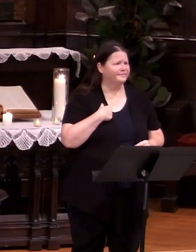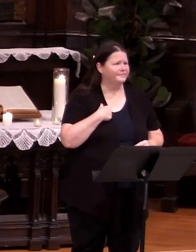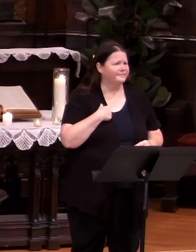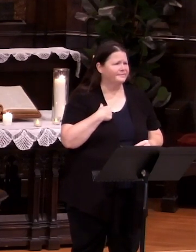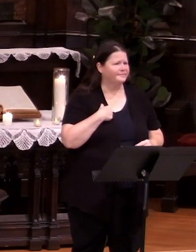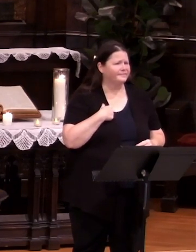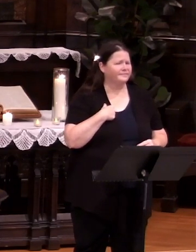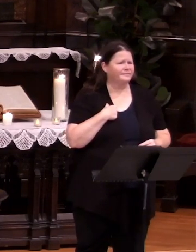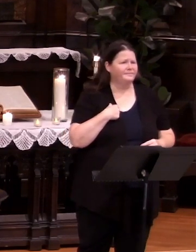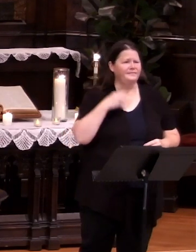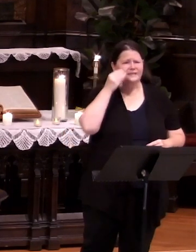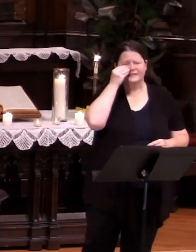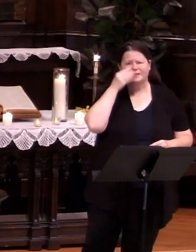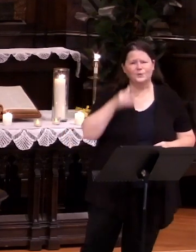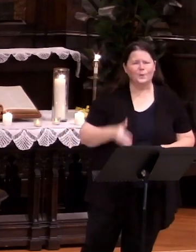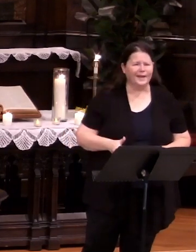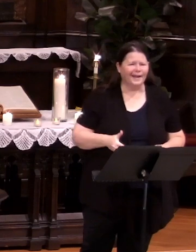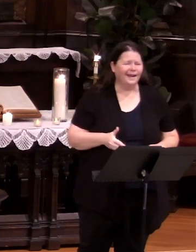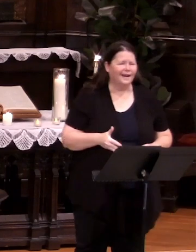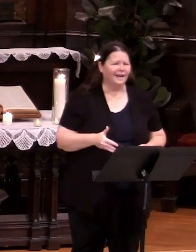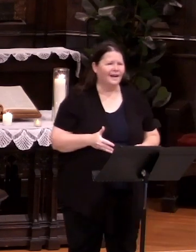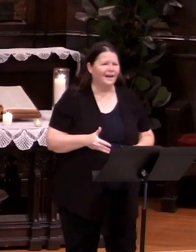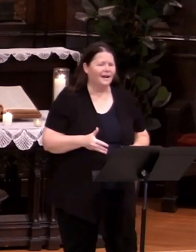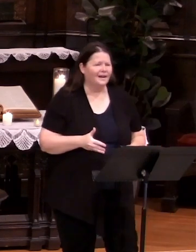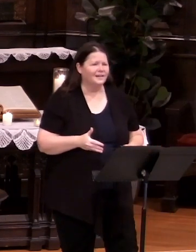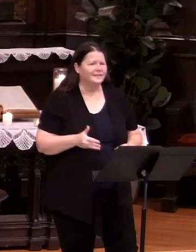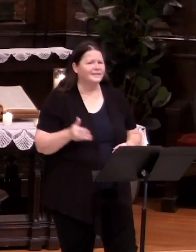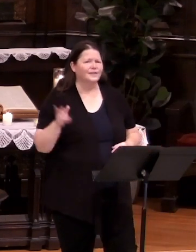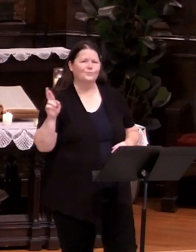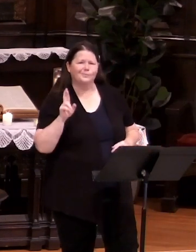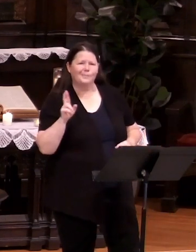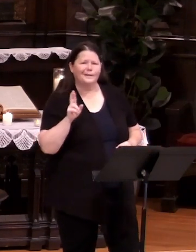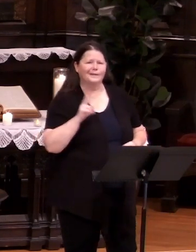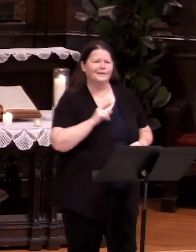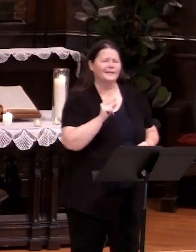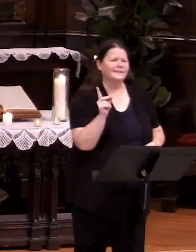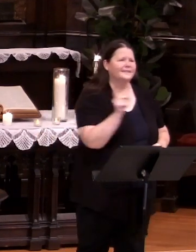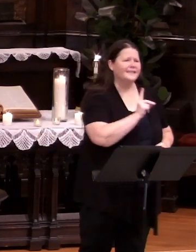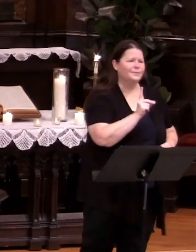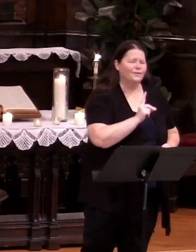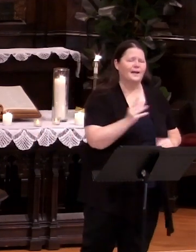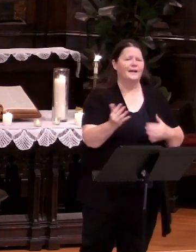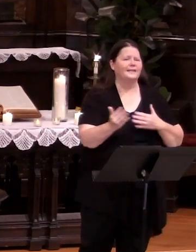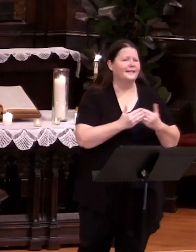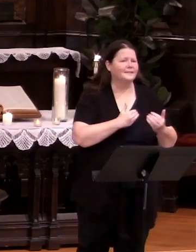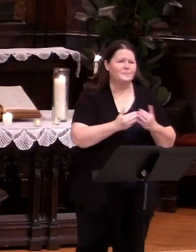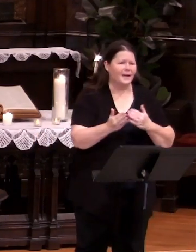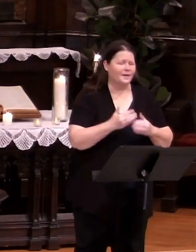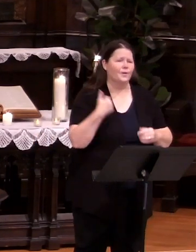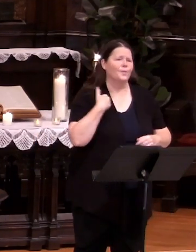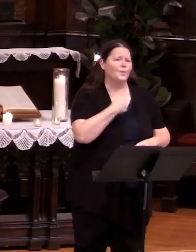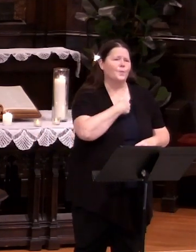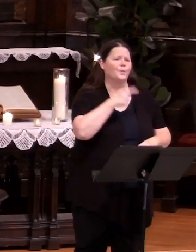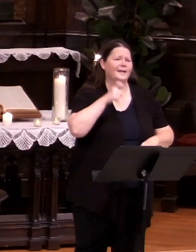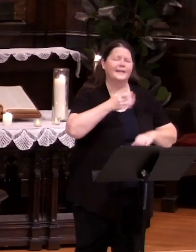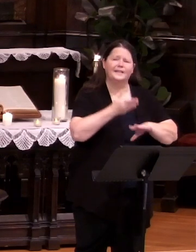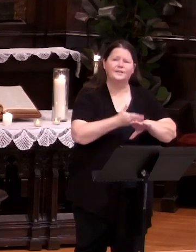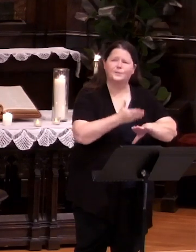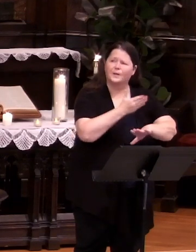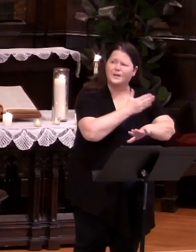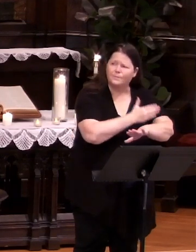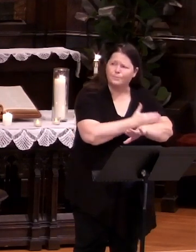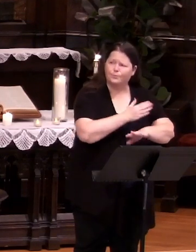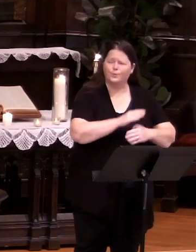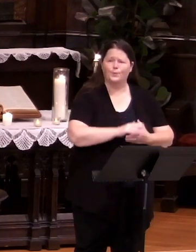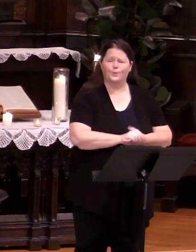side of the aisle you sit on. We have got to do better. We've got to do better by